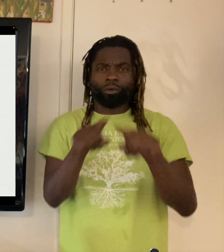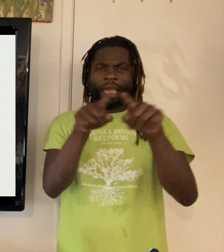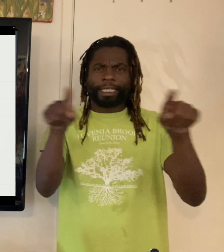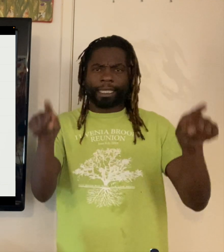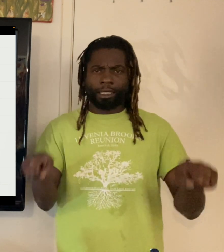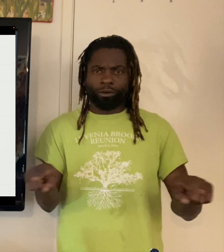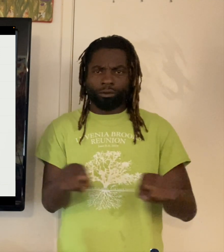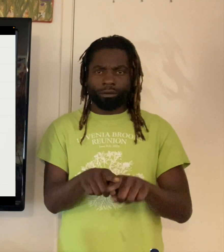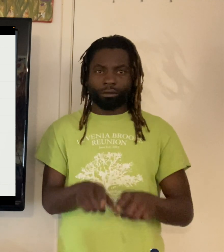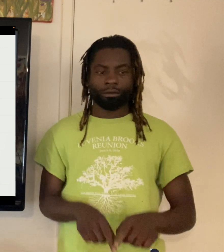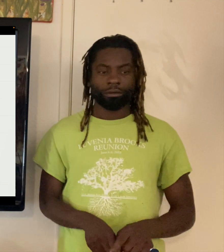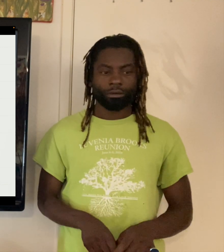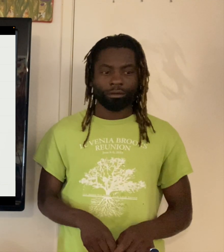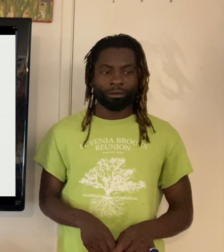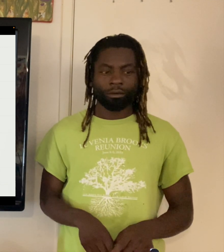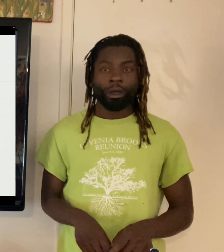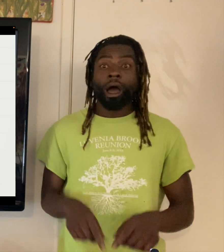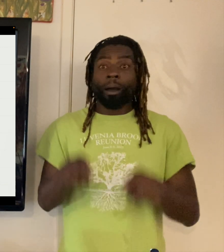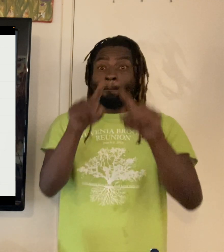rectangle,